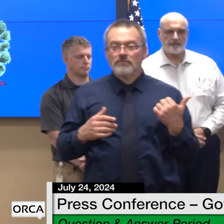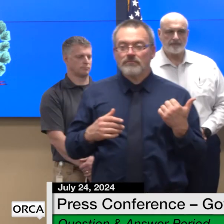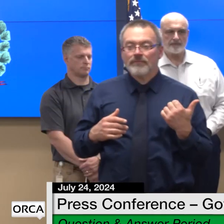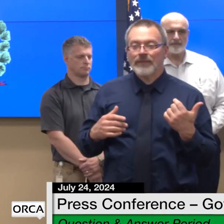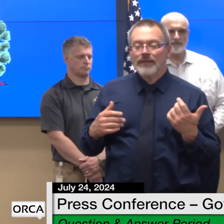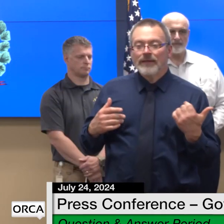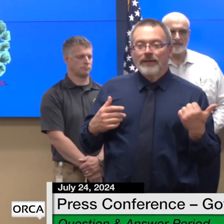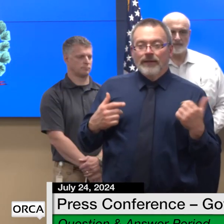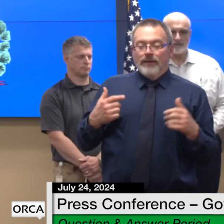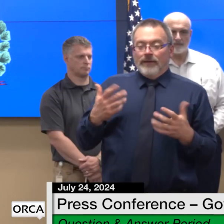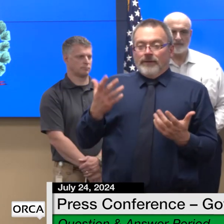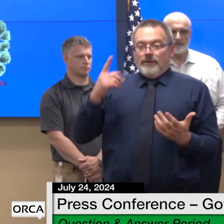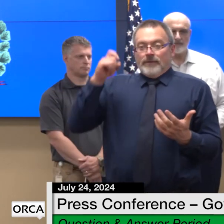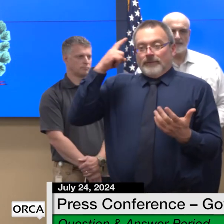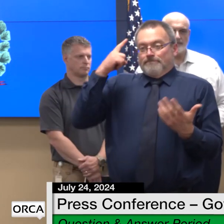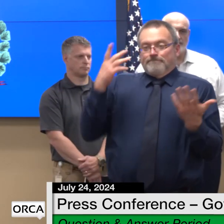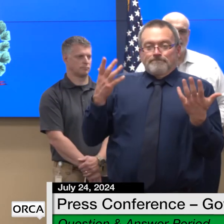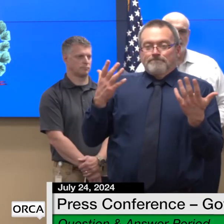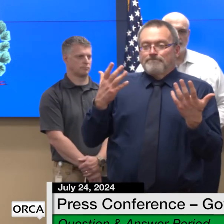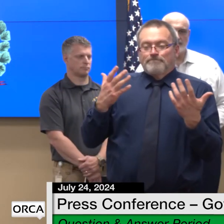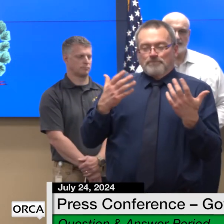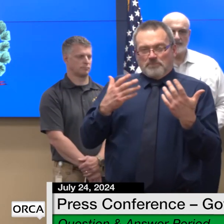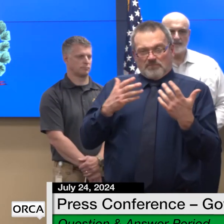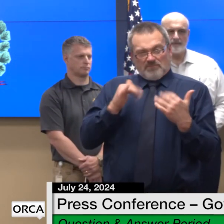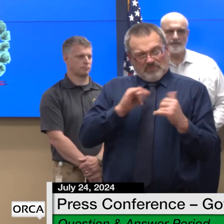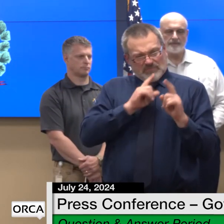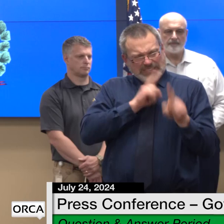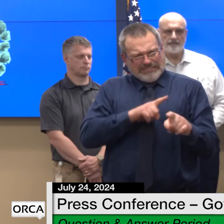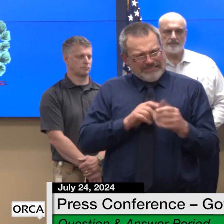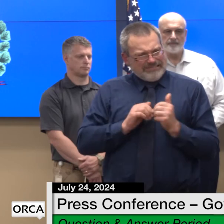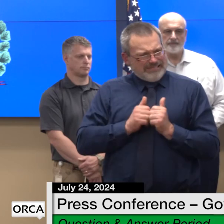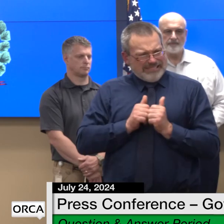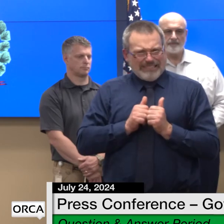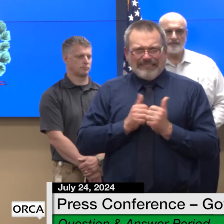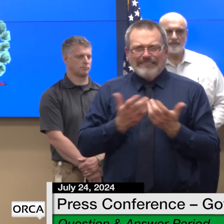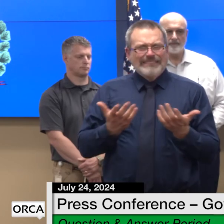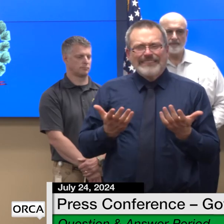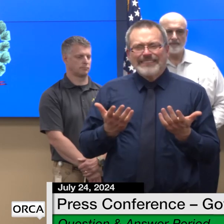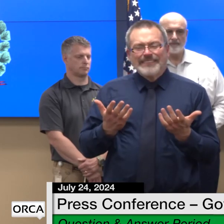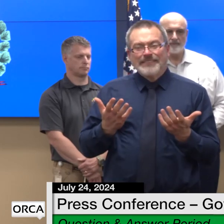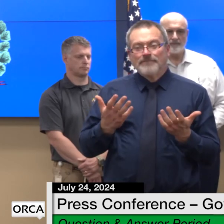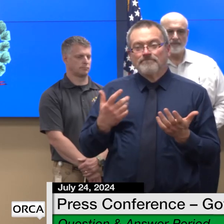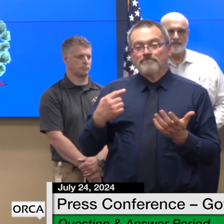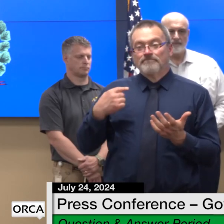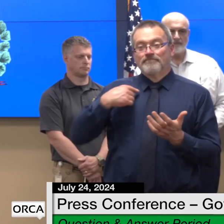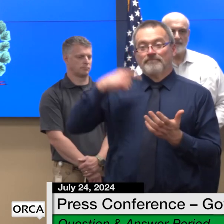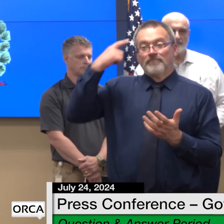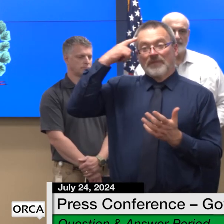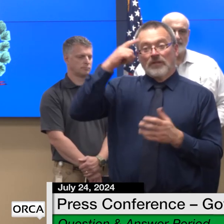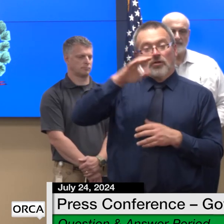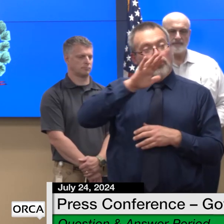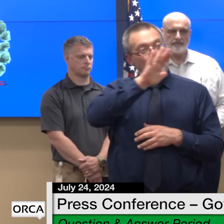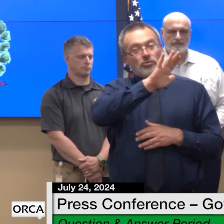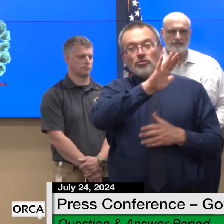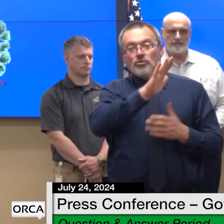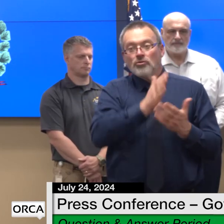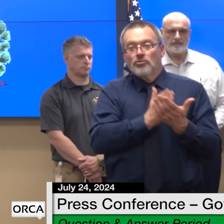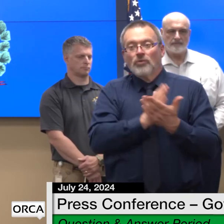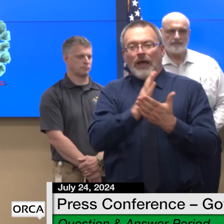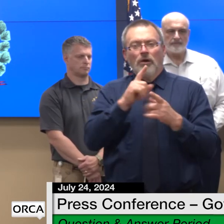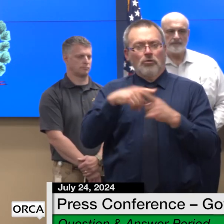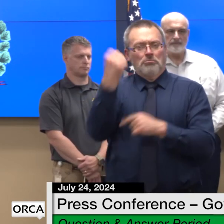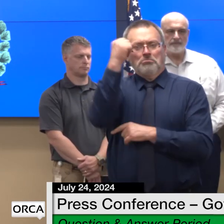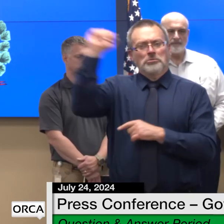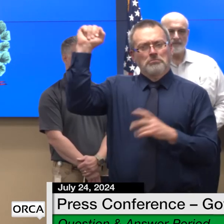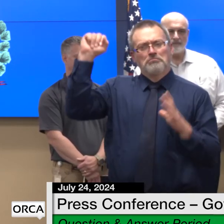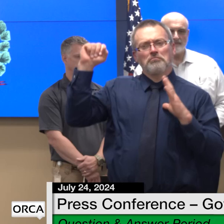I don't know how to answer that even. I think it's within her right to push back if she doesn't